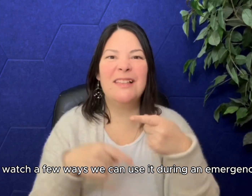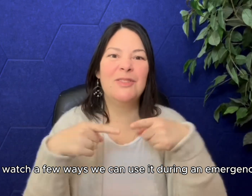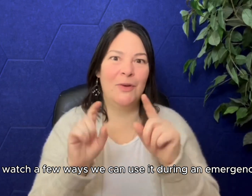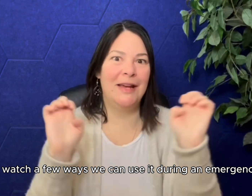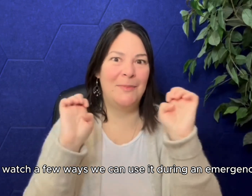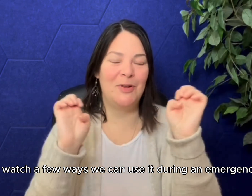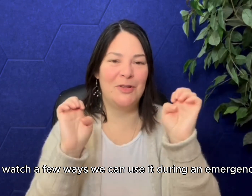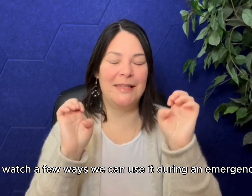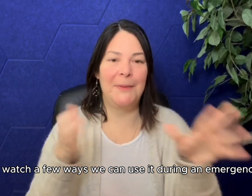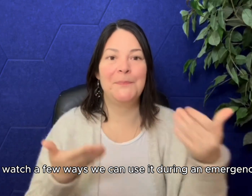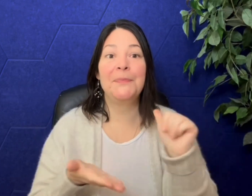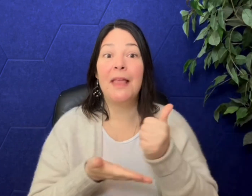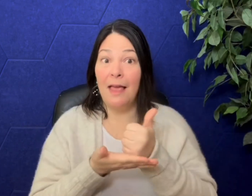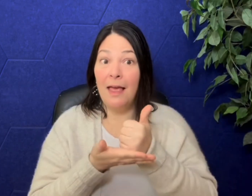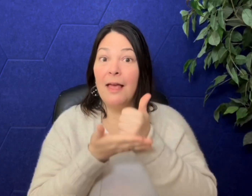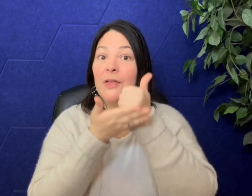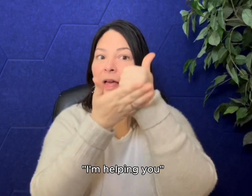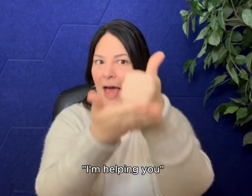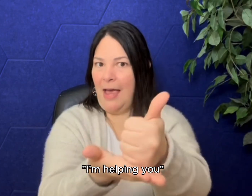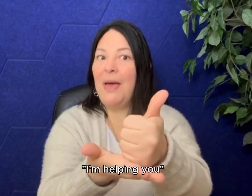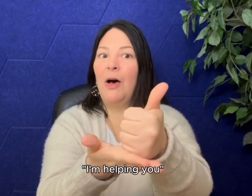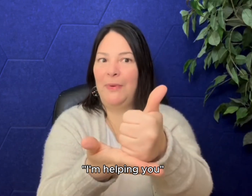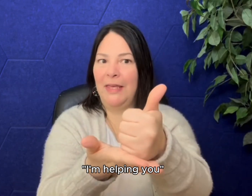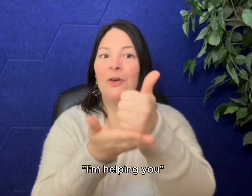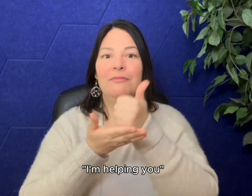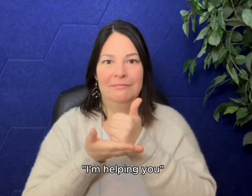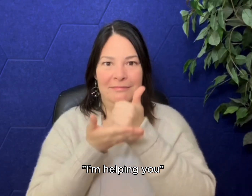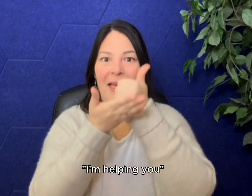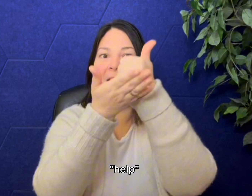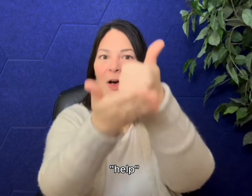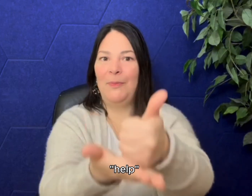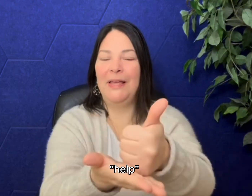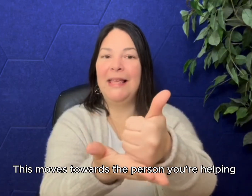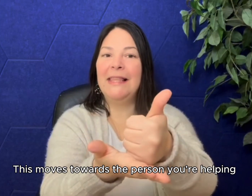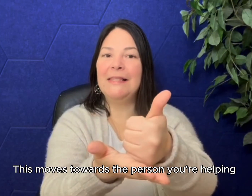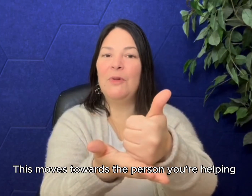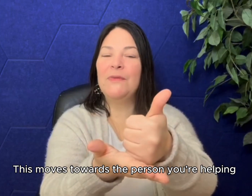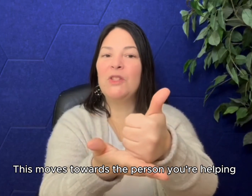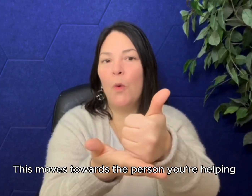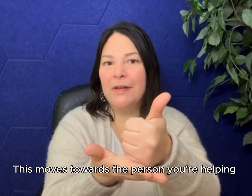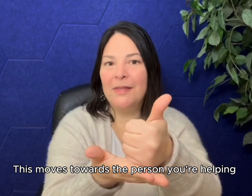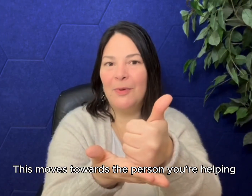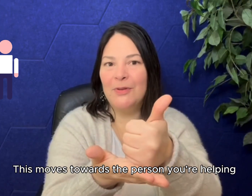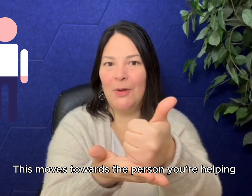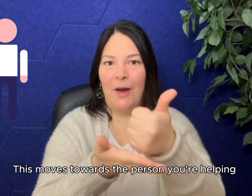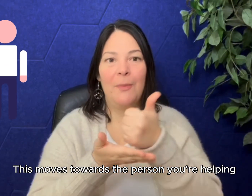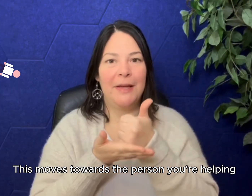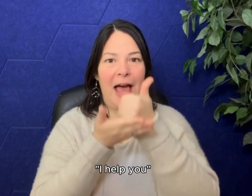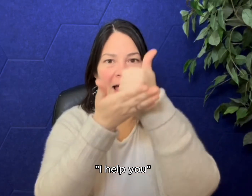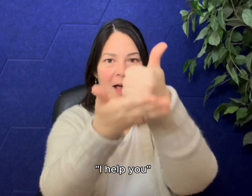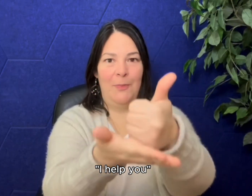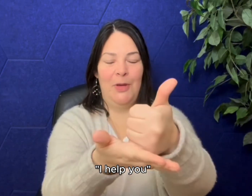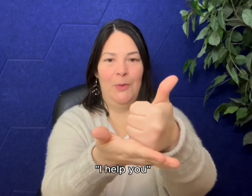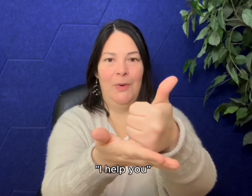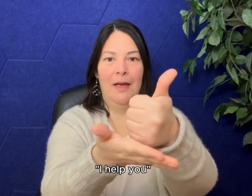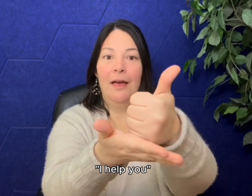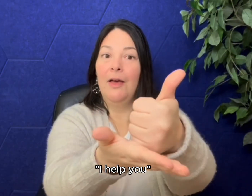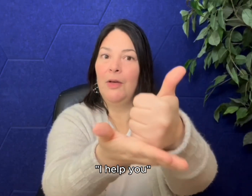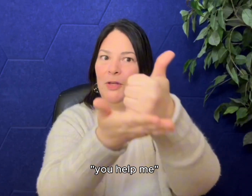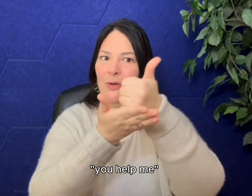during an emergency. I'm helping you. Help. This moves towards the person you're helping. I help you. You